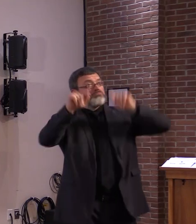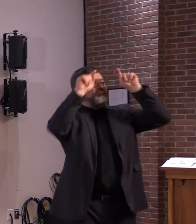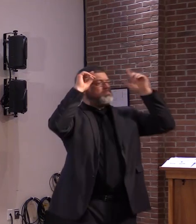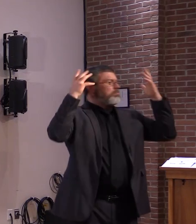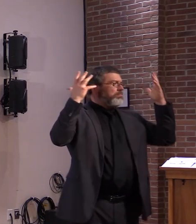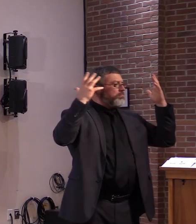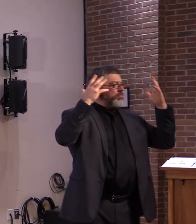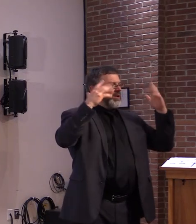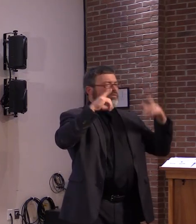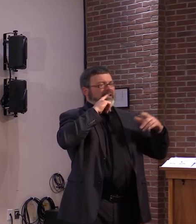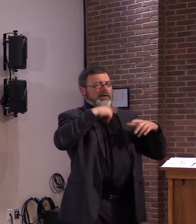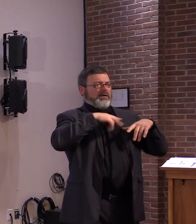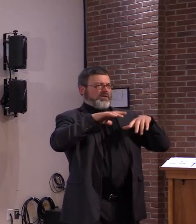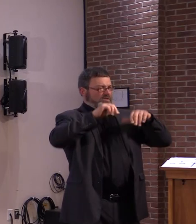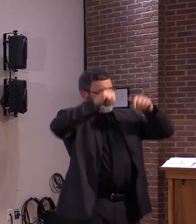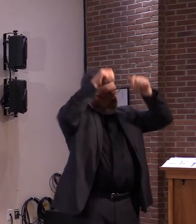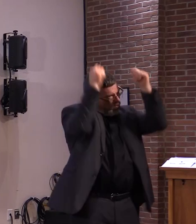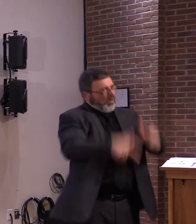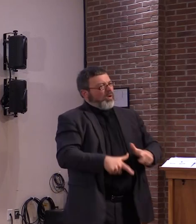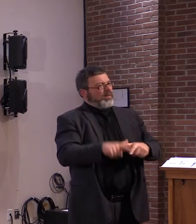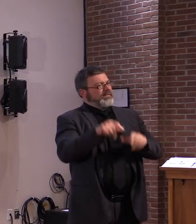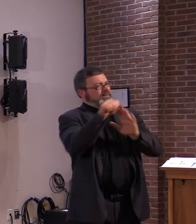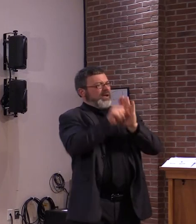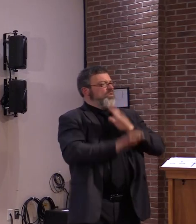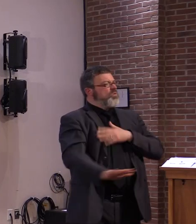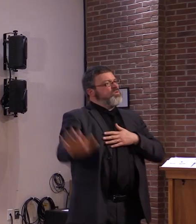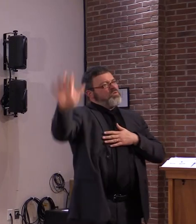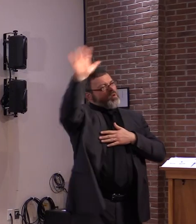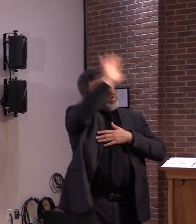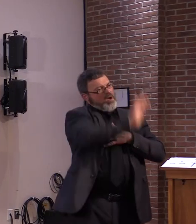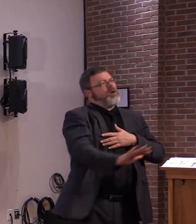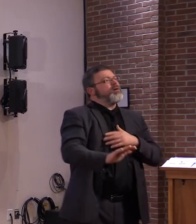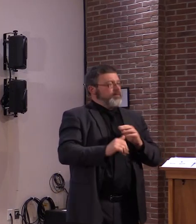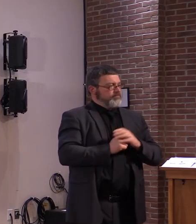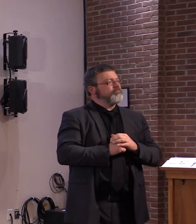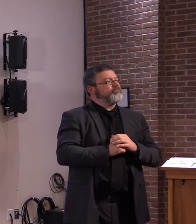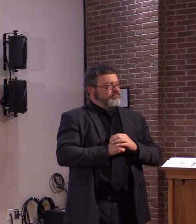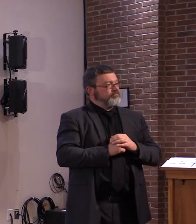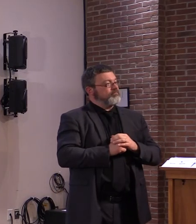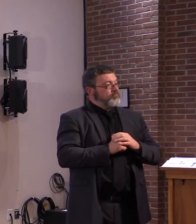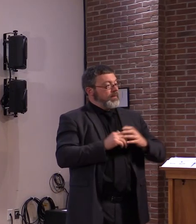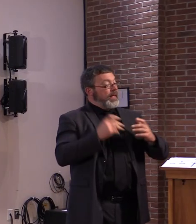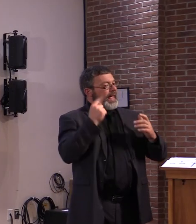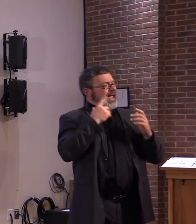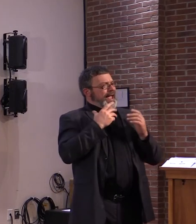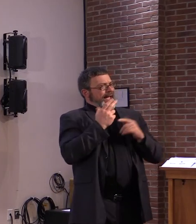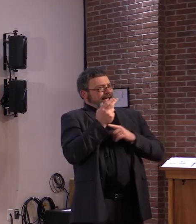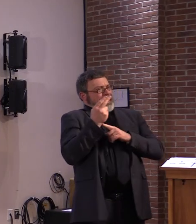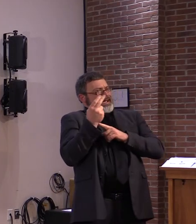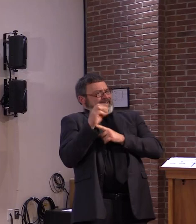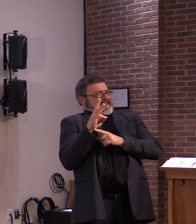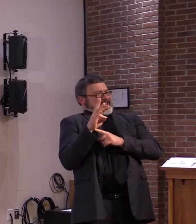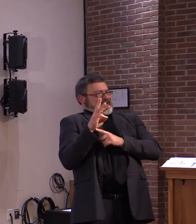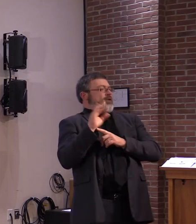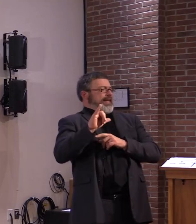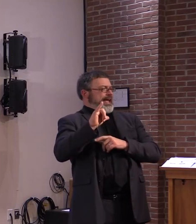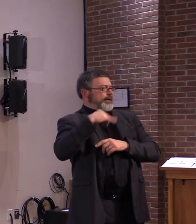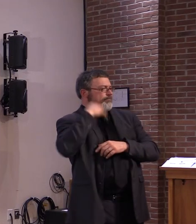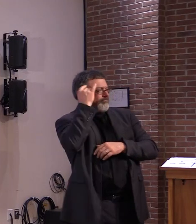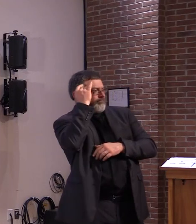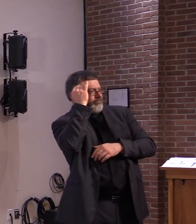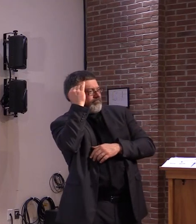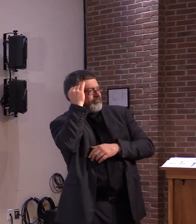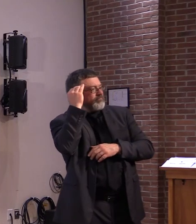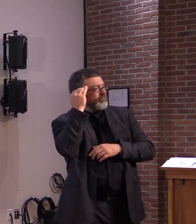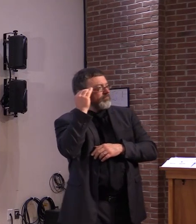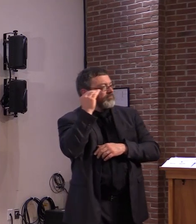we look at it. Now, how that would be done, we would still be looking at it. But it's other populations as well, maybe public safety and